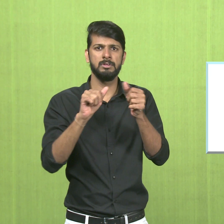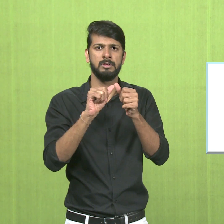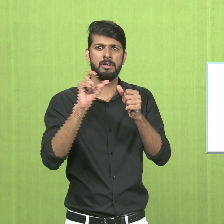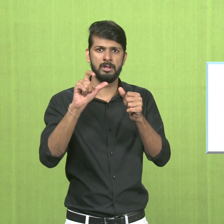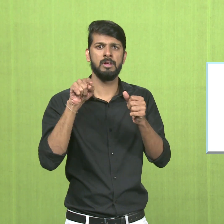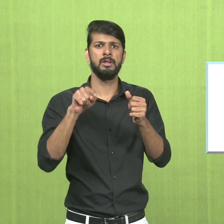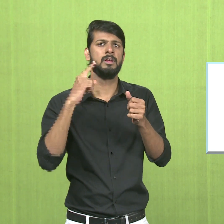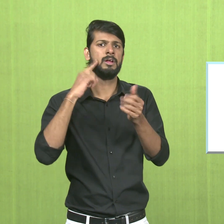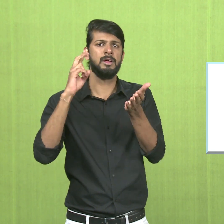signlanguage@nios.ac.in.